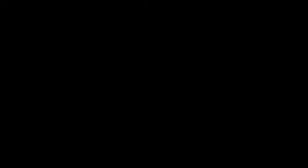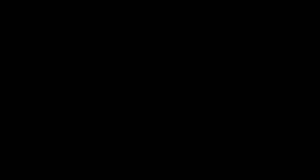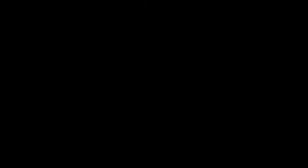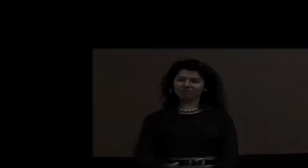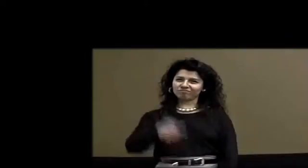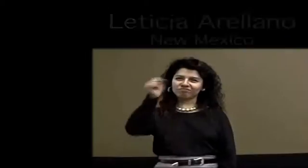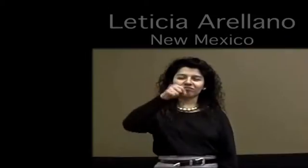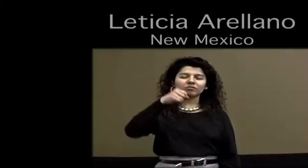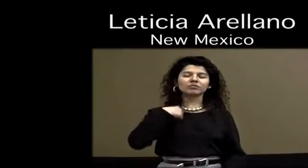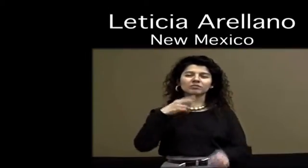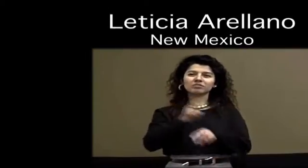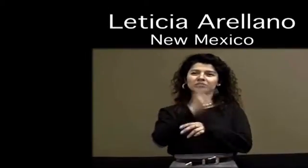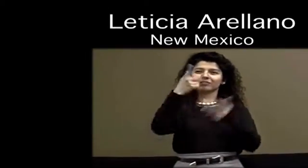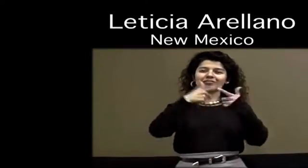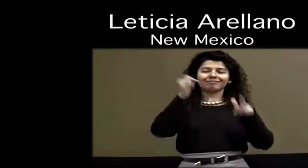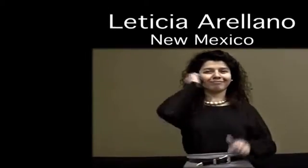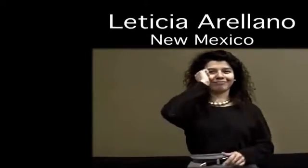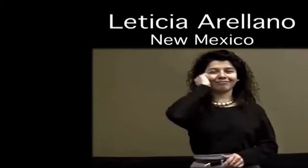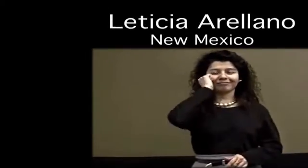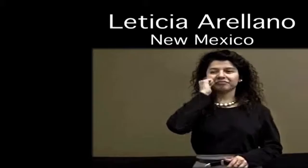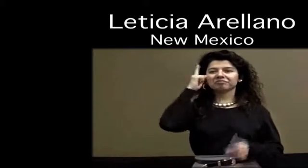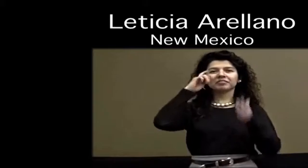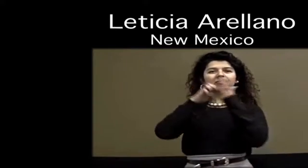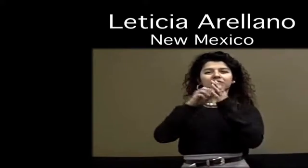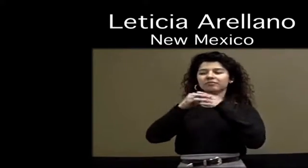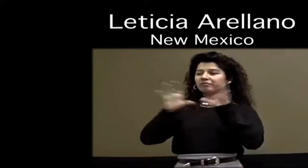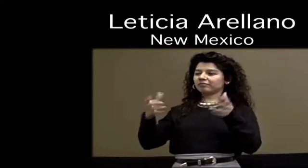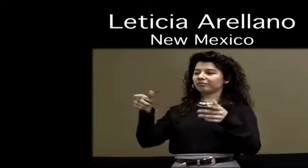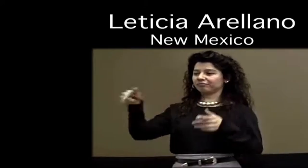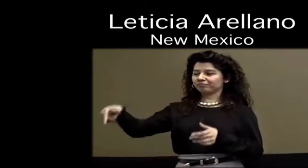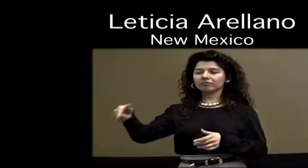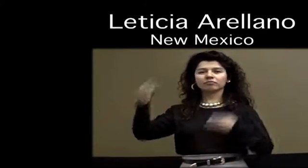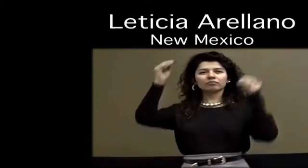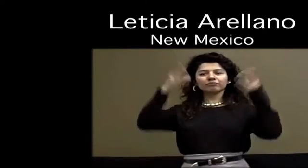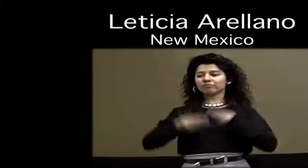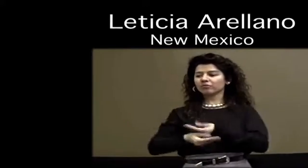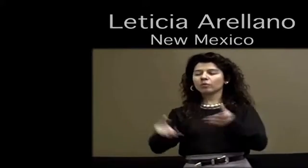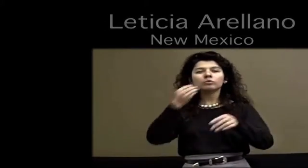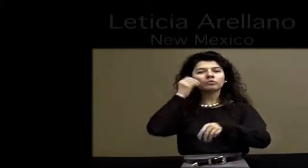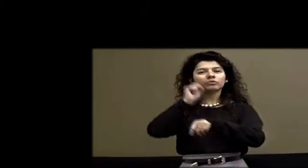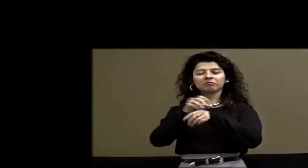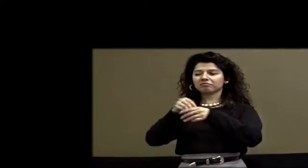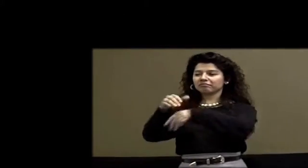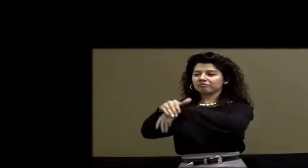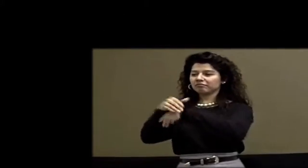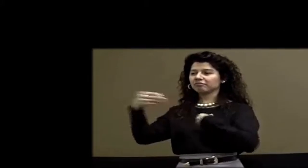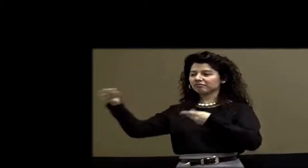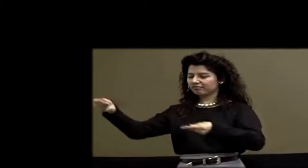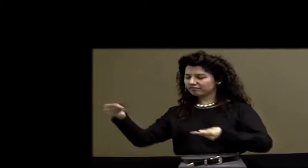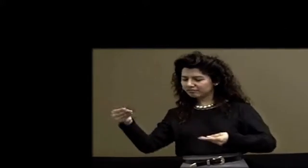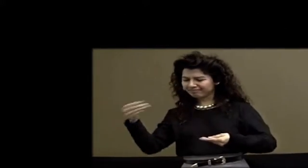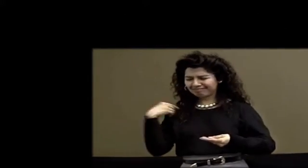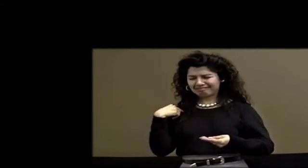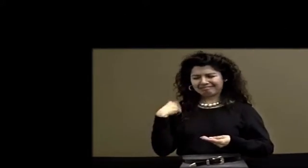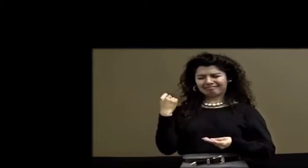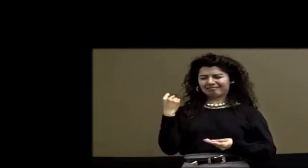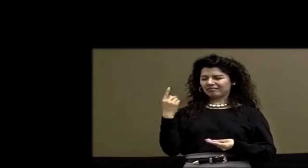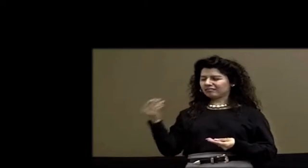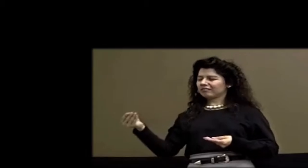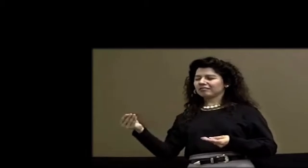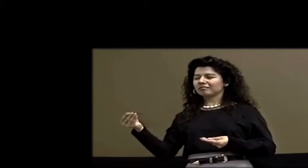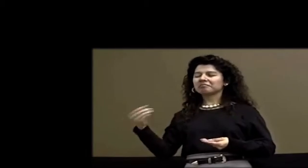languages. Yes, I use sign language every day. For example, in class, when the teacher hands out homework in English and I am